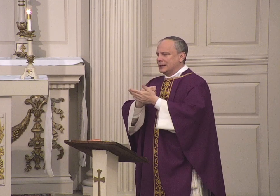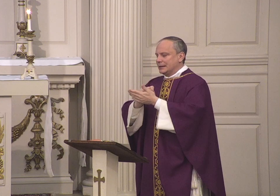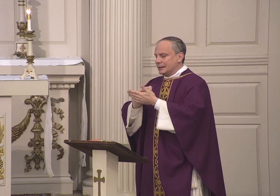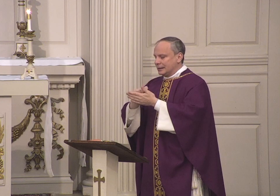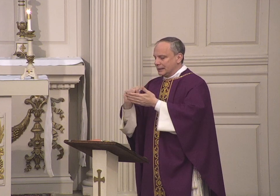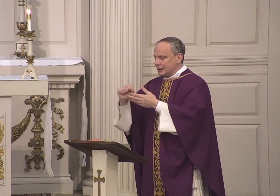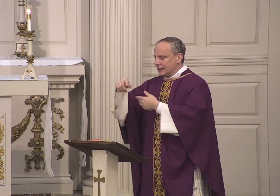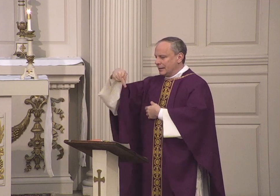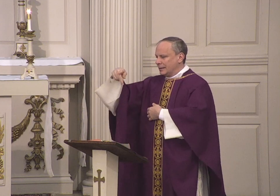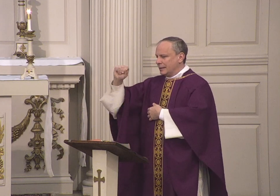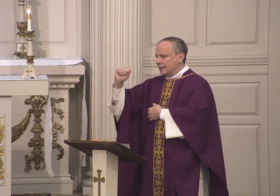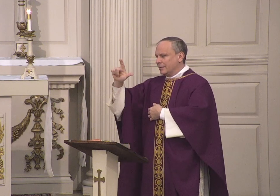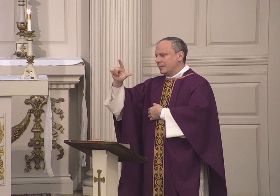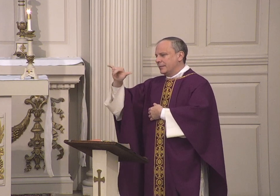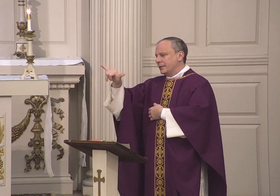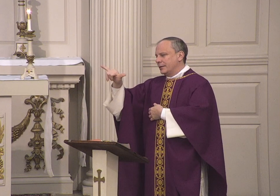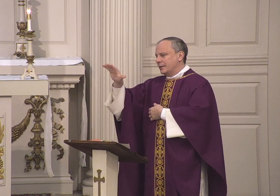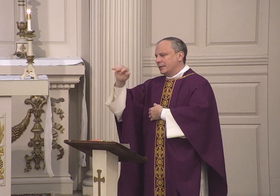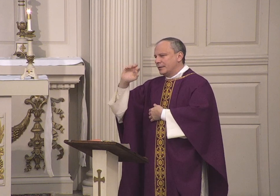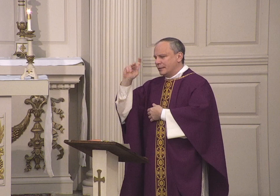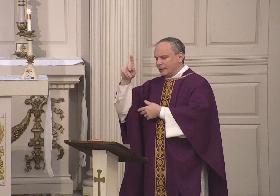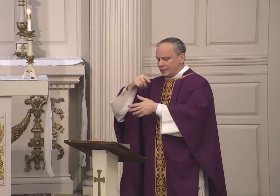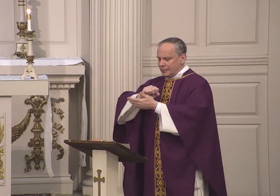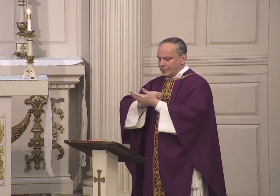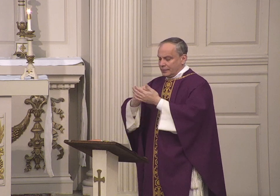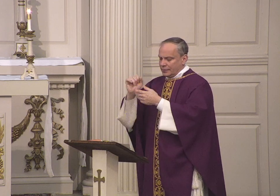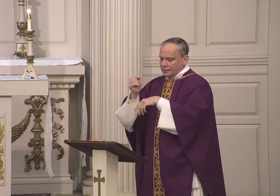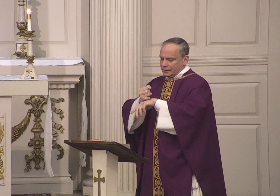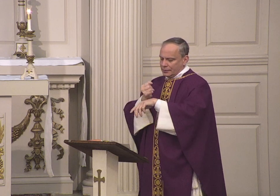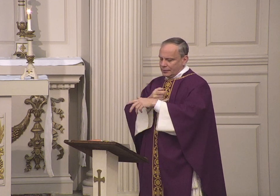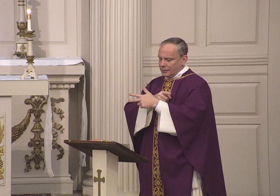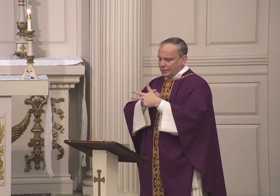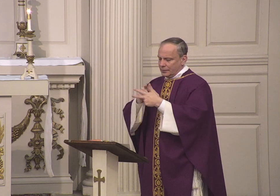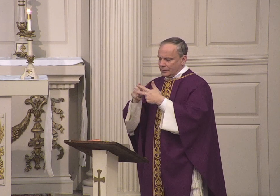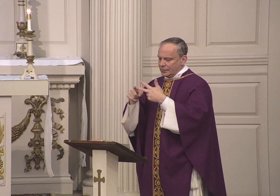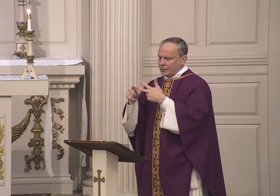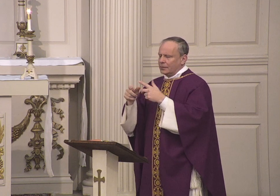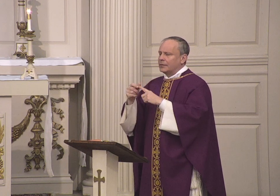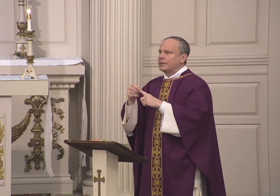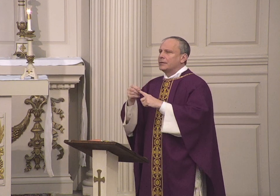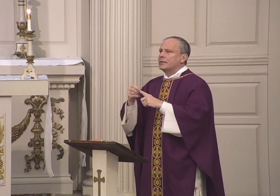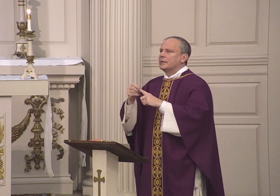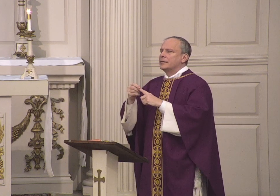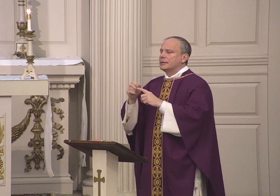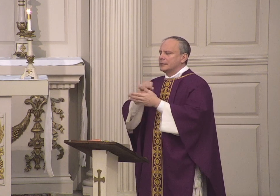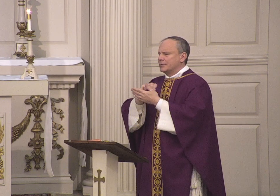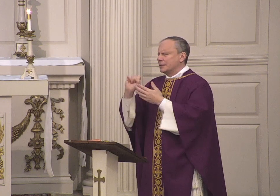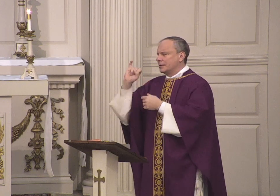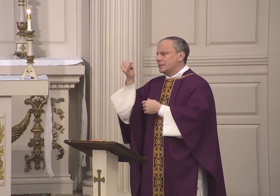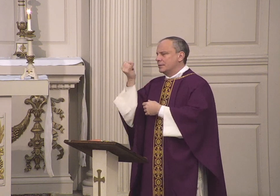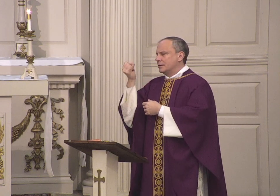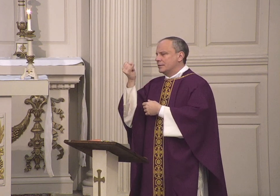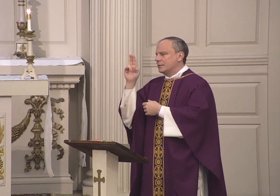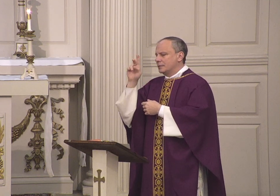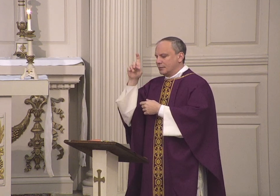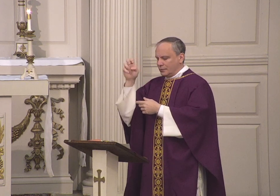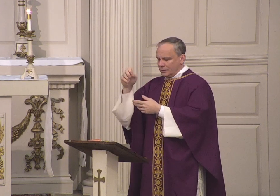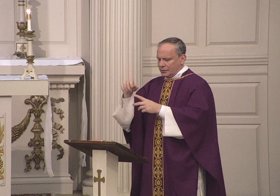prayers to the prayers of St. Polycarp, St.